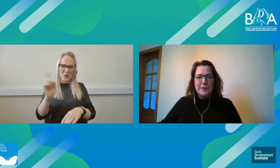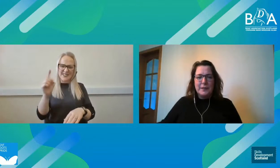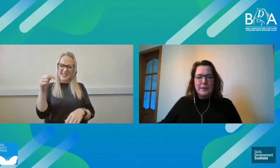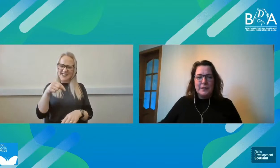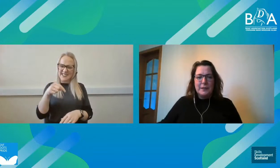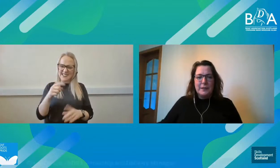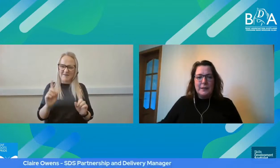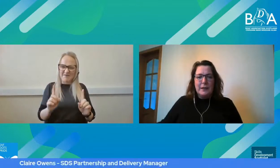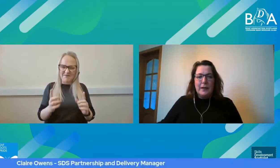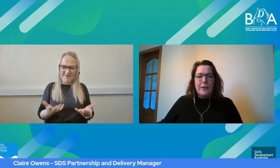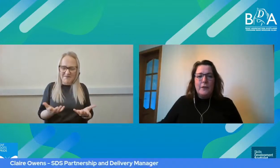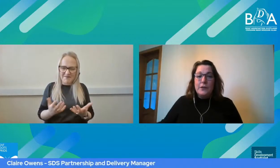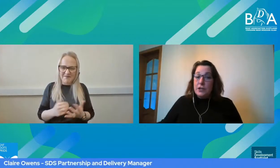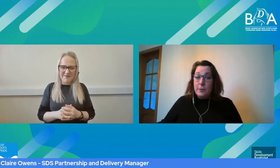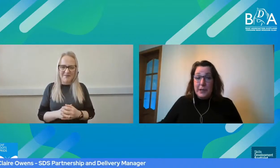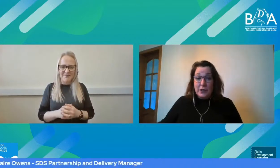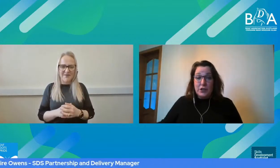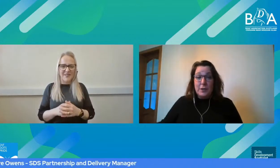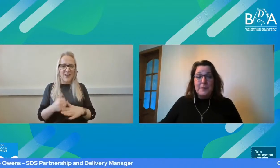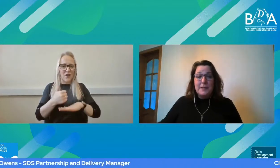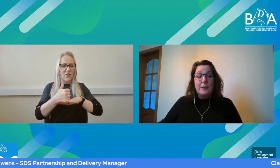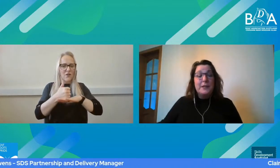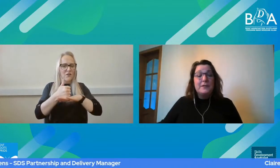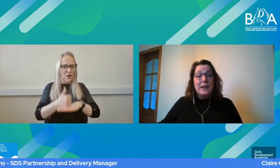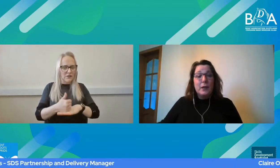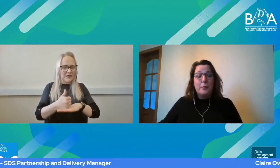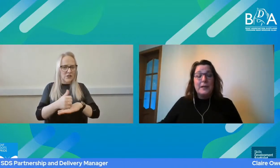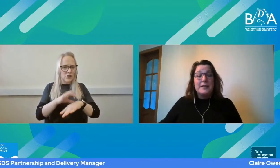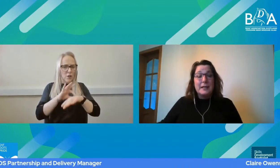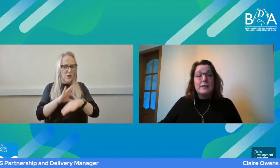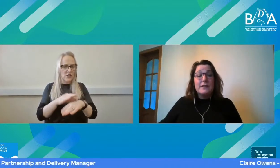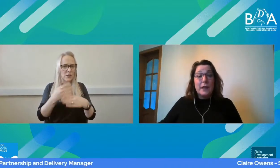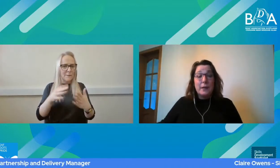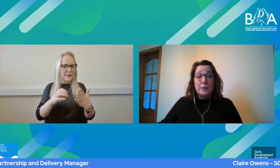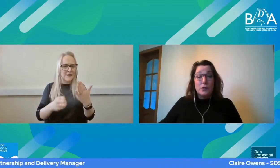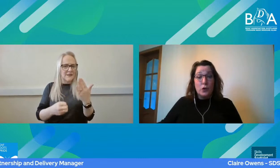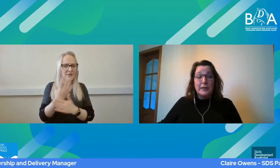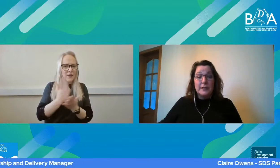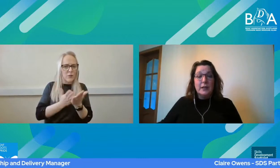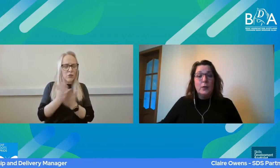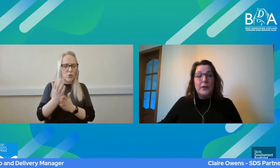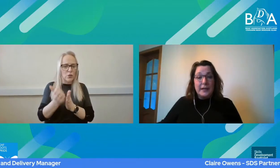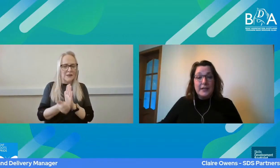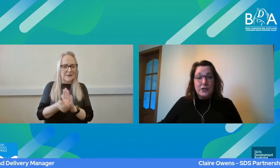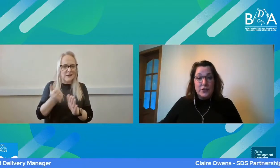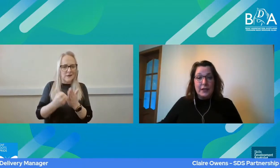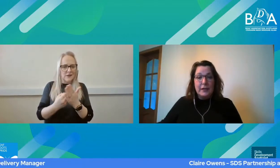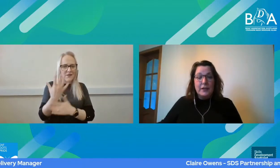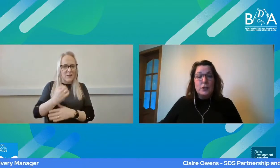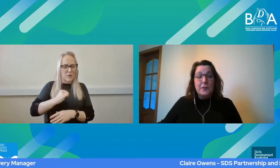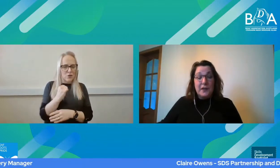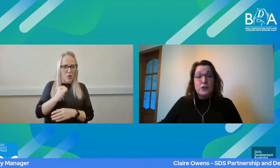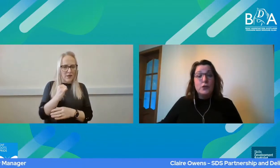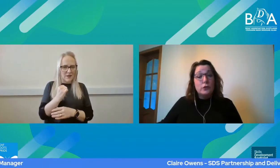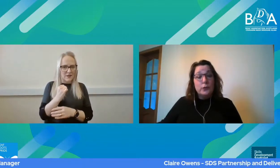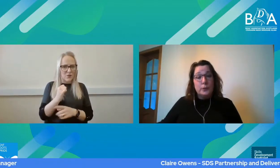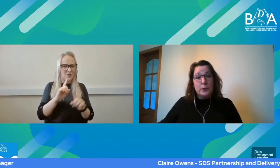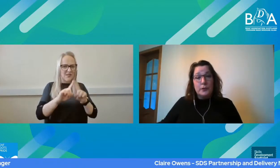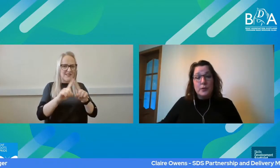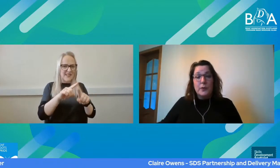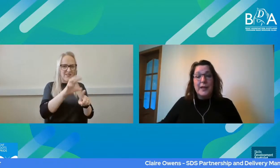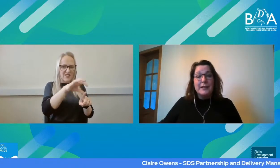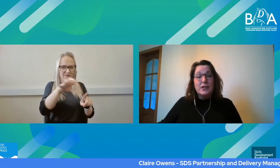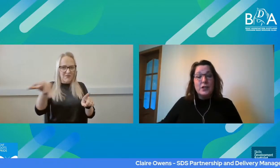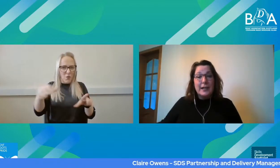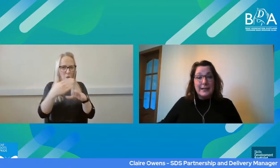apprenticeships? Foundation apprenticeships have been developed by Skills Development Scotland with industry to provide school